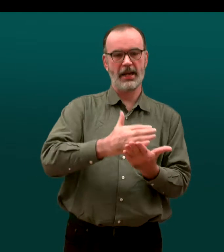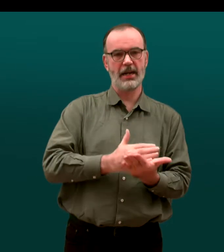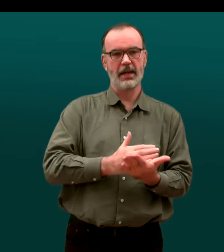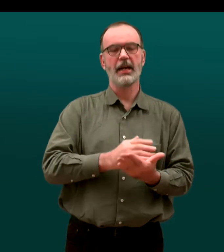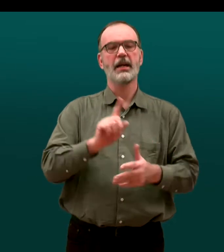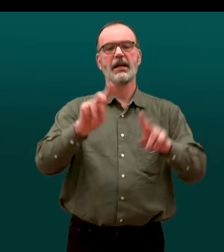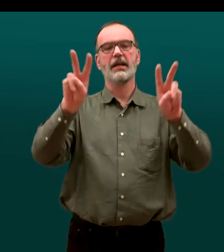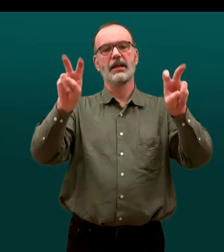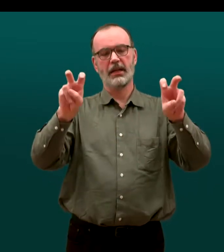is